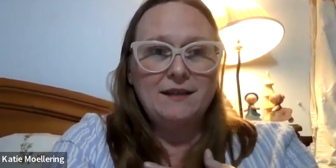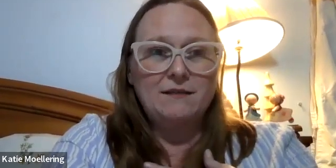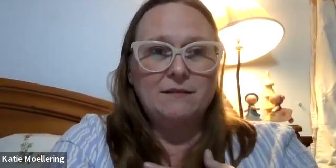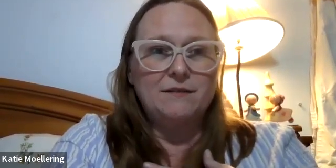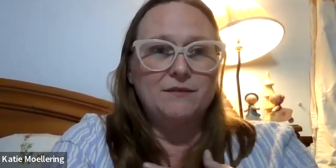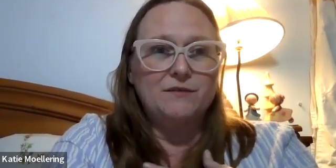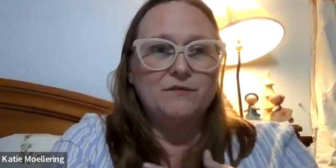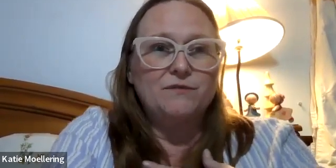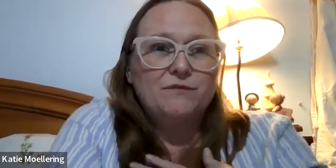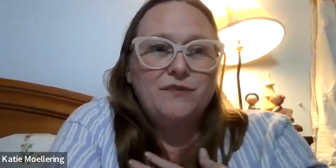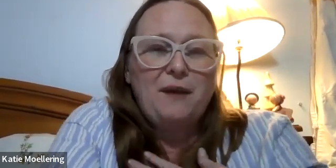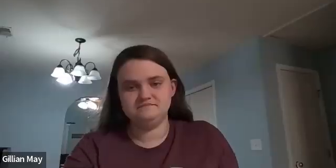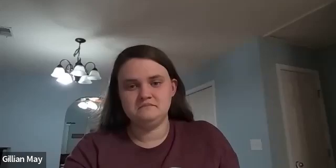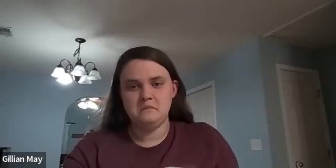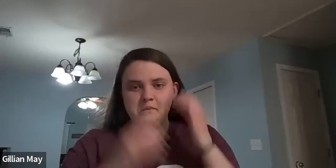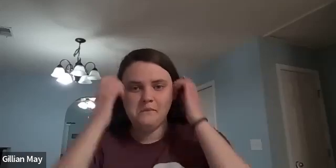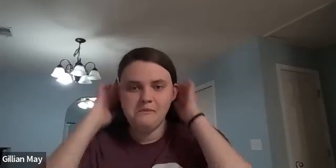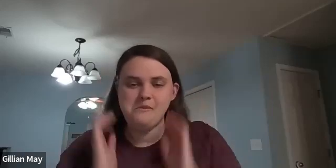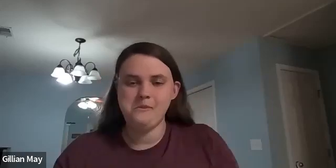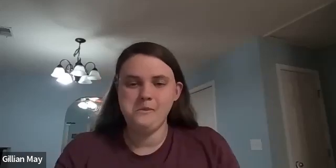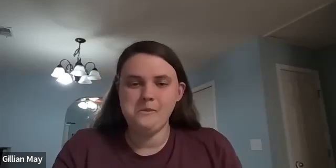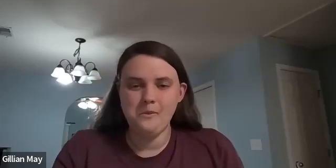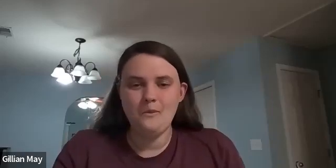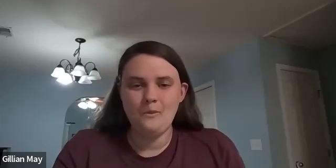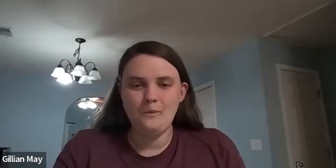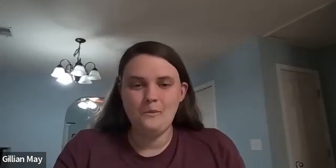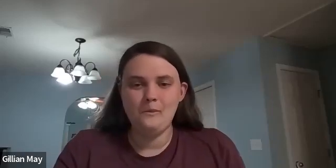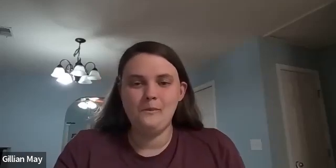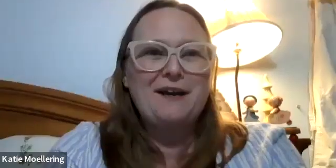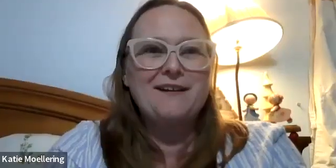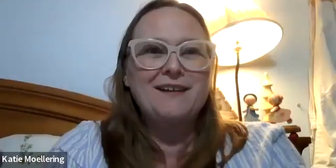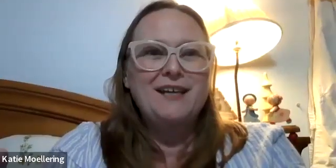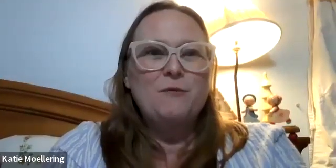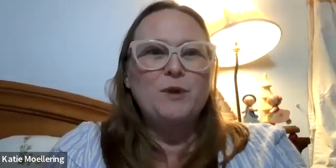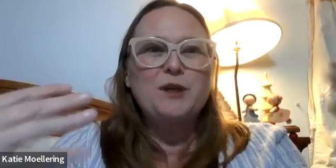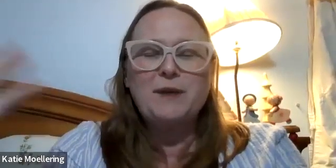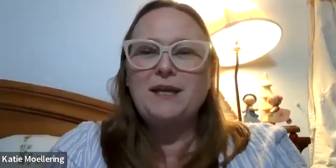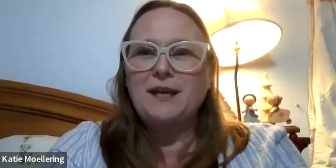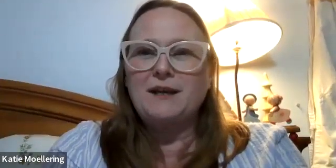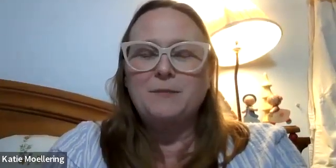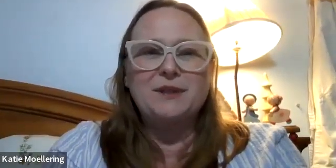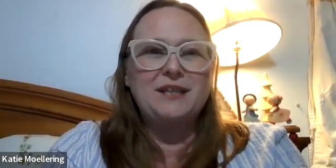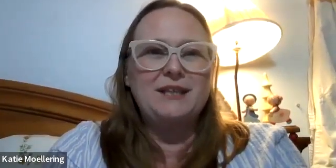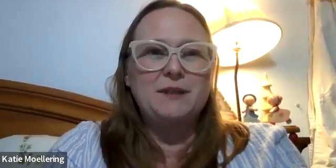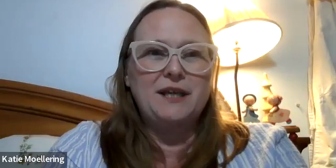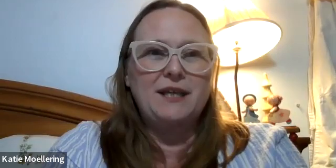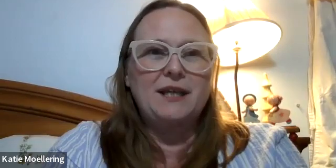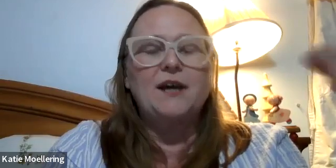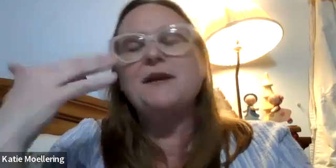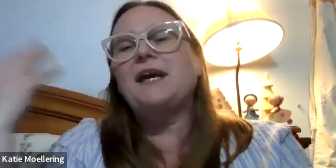that would, like, if I couldn't be there, would there be an ability to be like, okay,